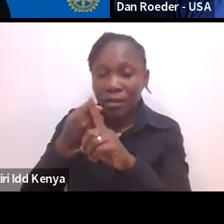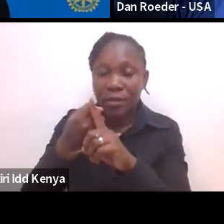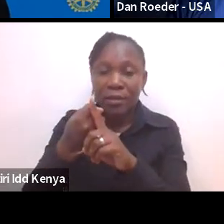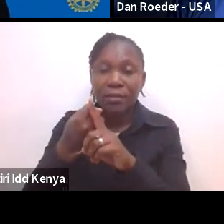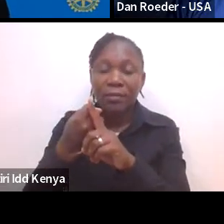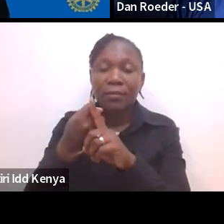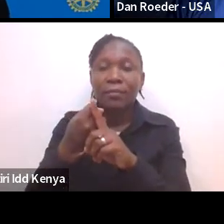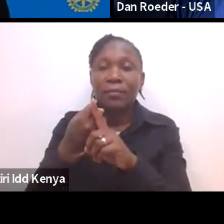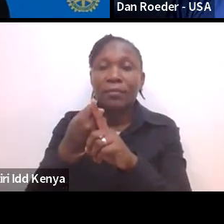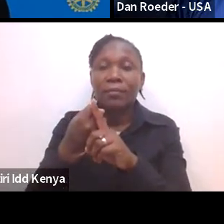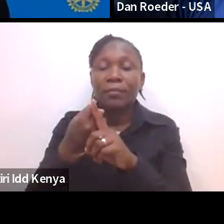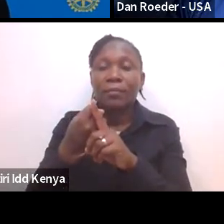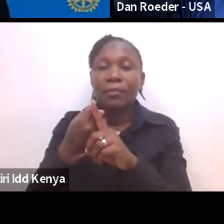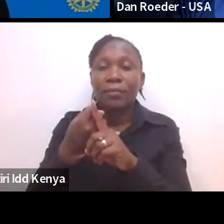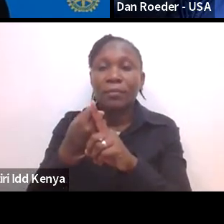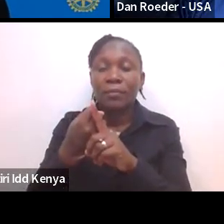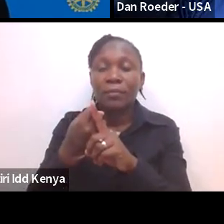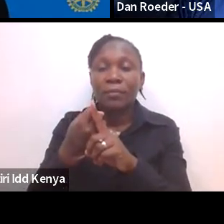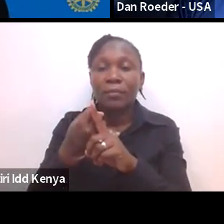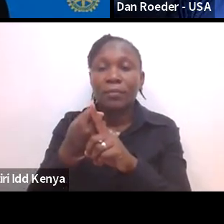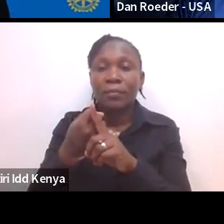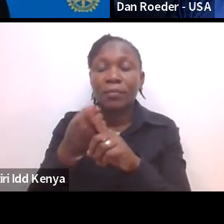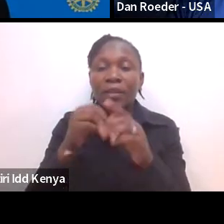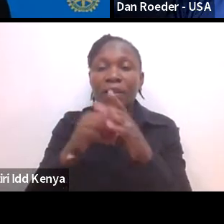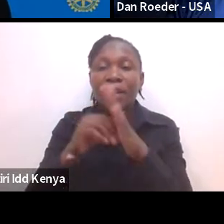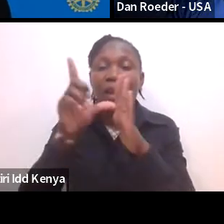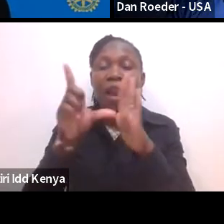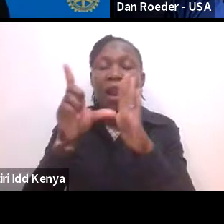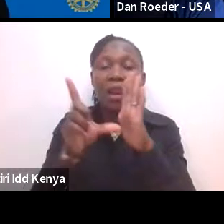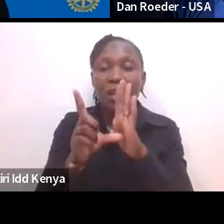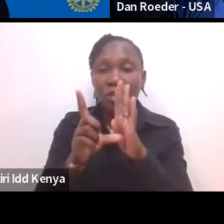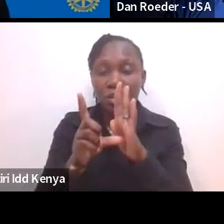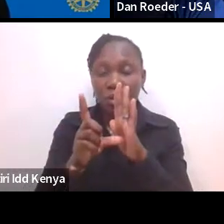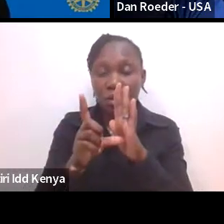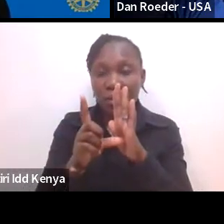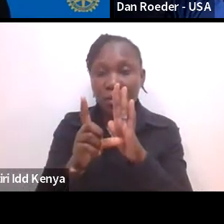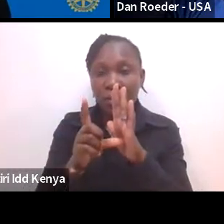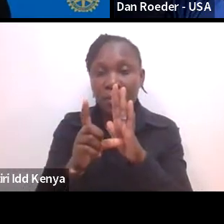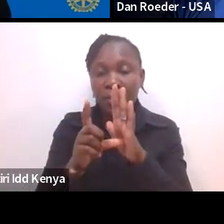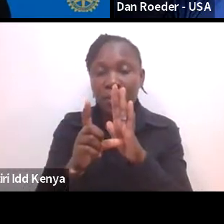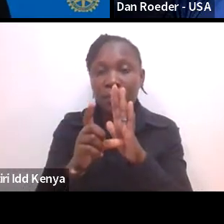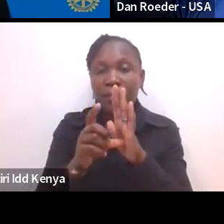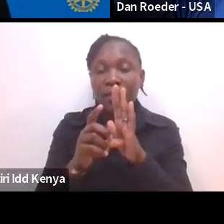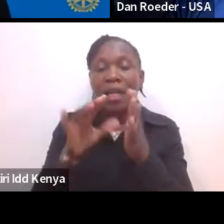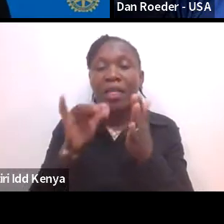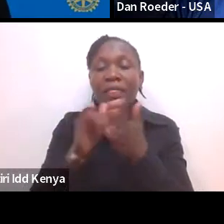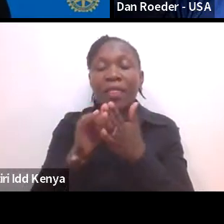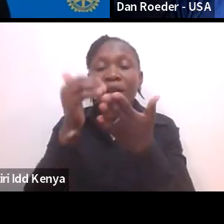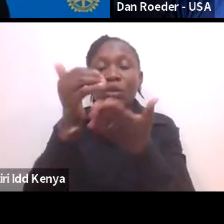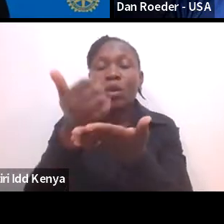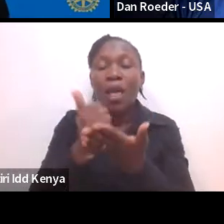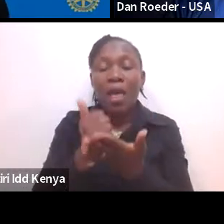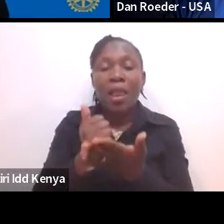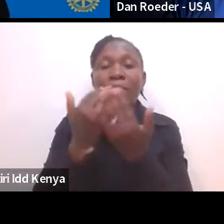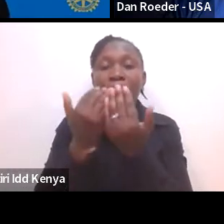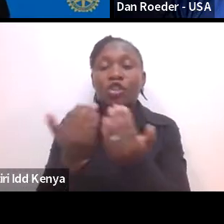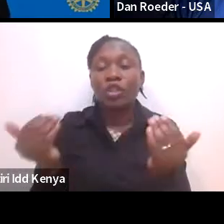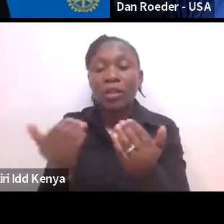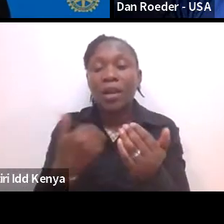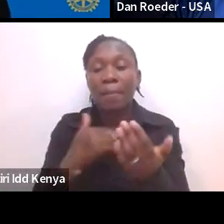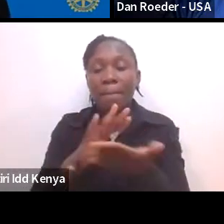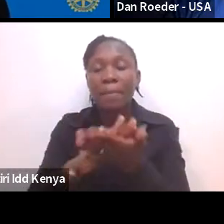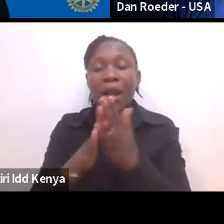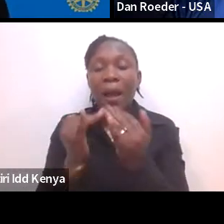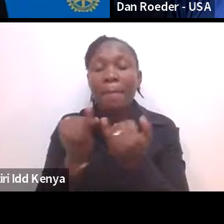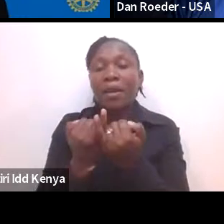skills in the lessons as well. Those things are going to help children develop independence and know how they